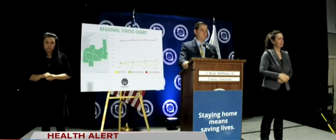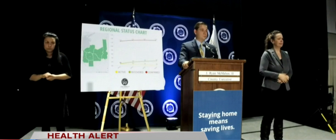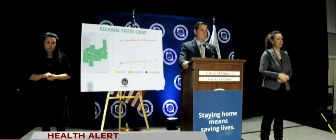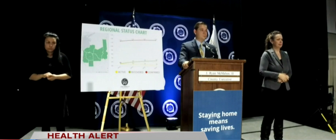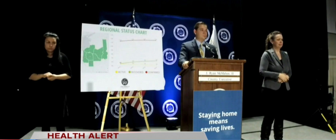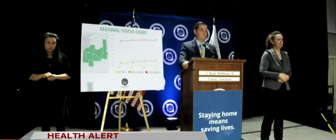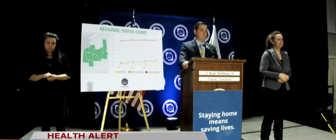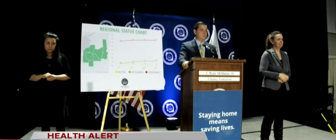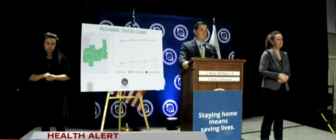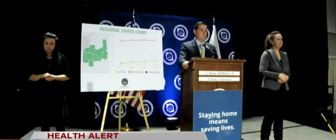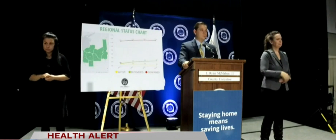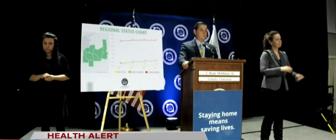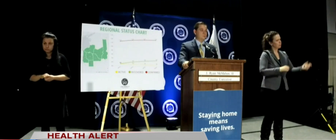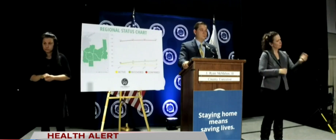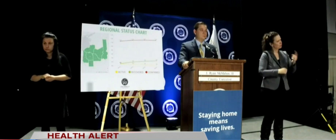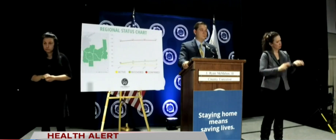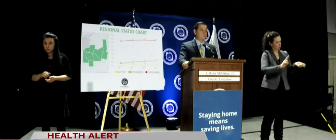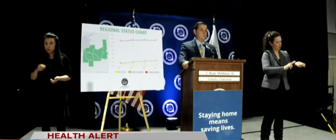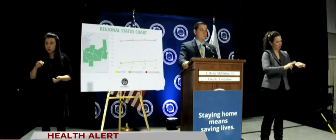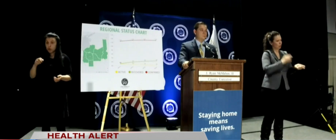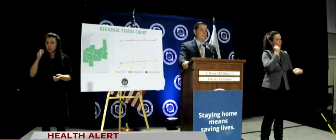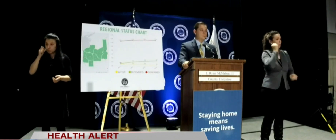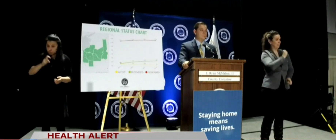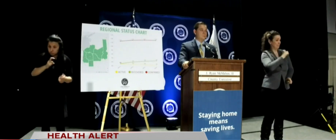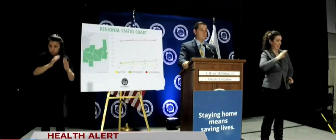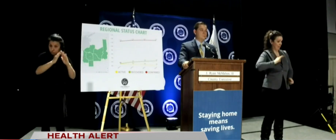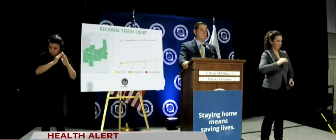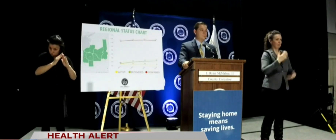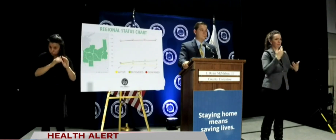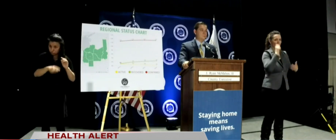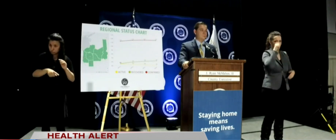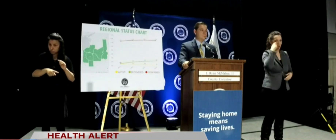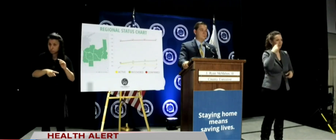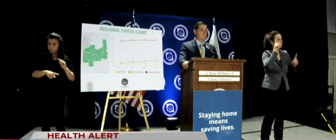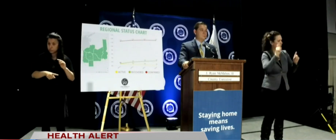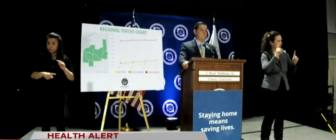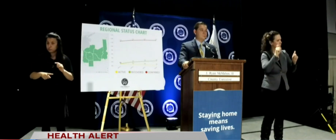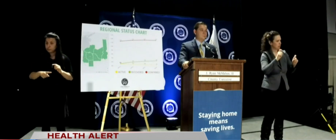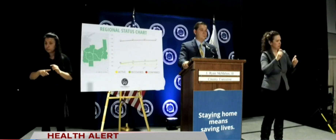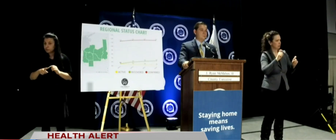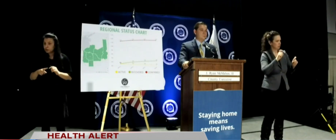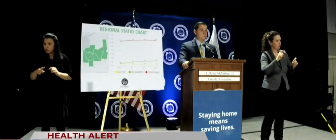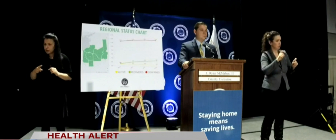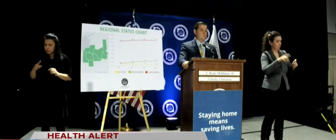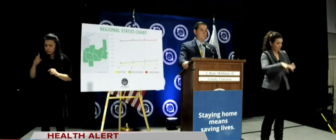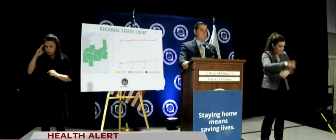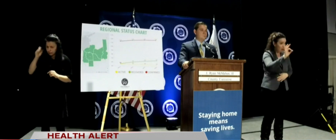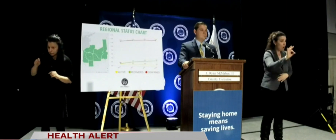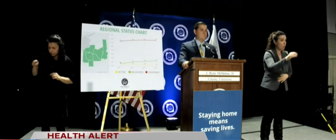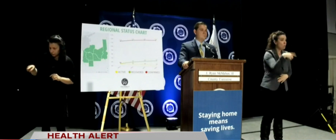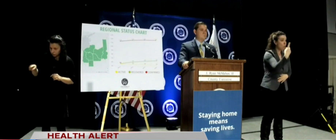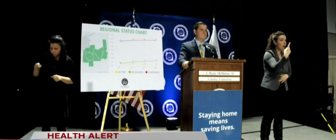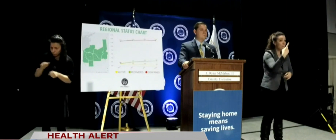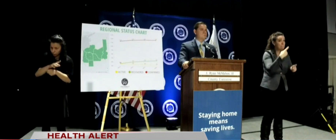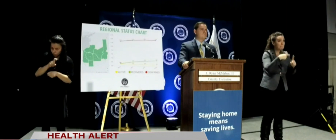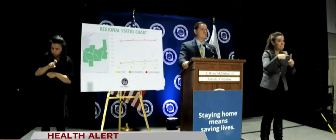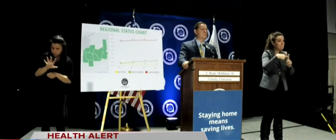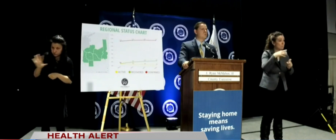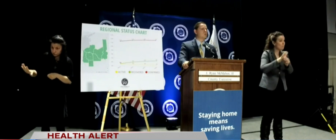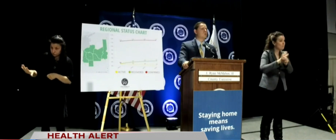living facilities, you said you've gotten one positive case and that just started on Friday. Do you expect to see more, and how concerned are you about